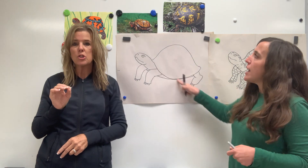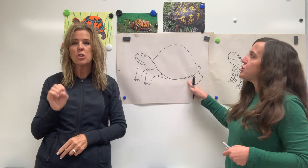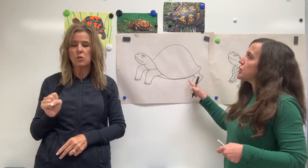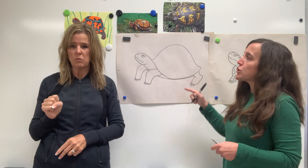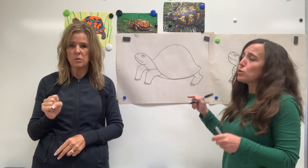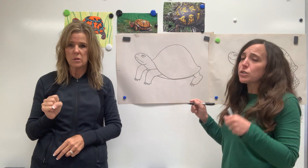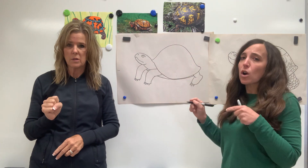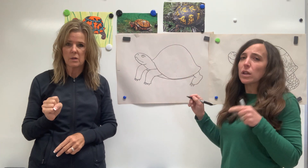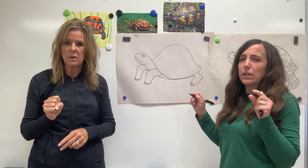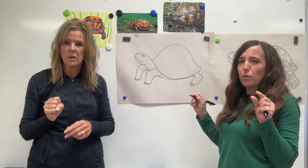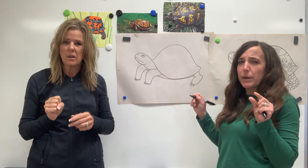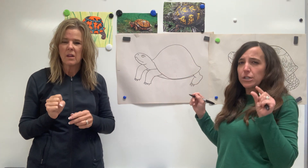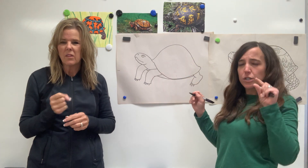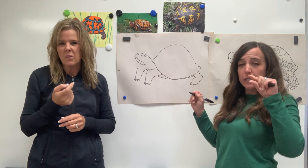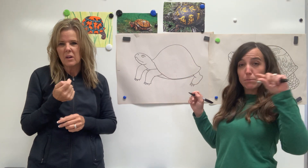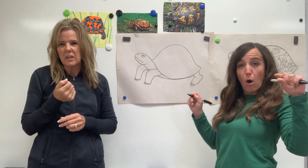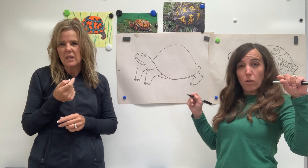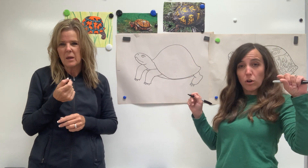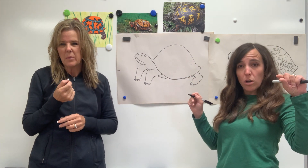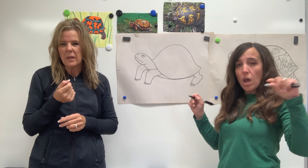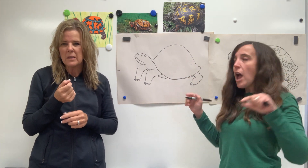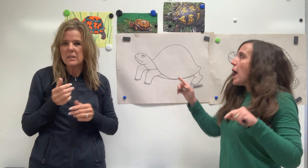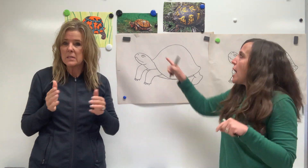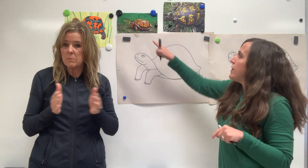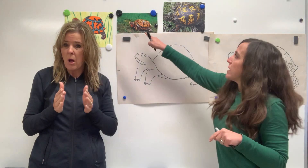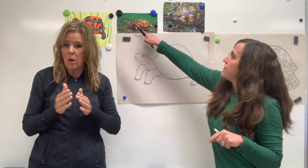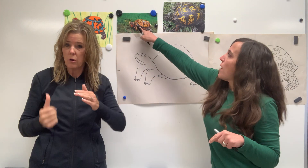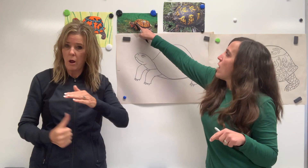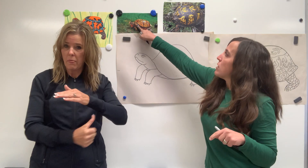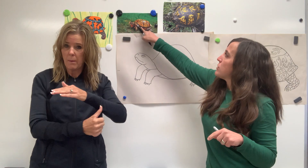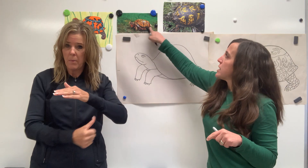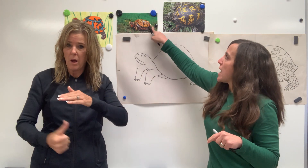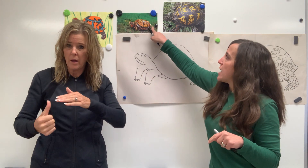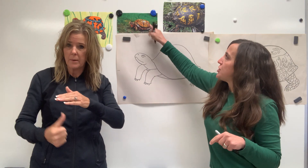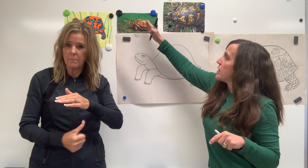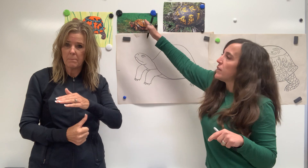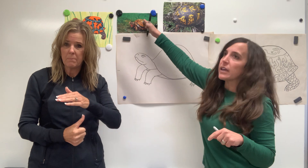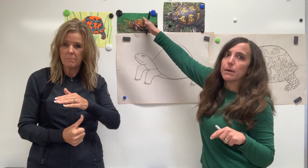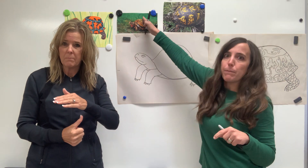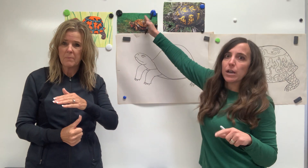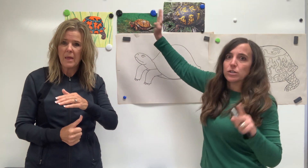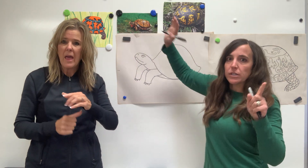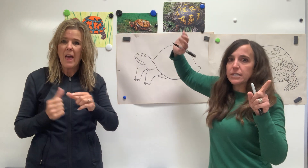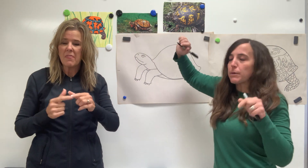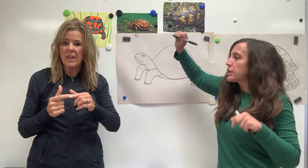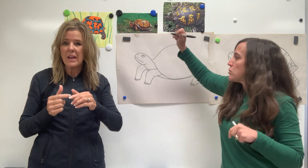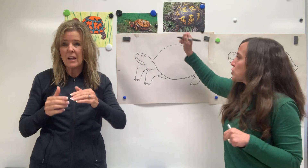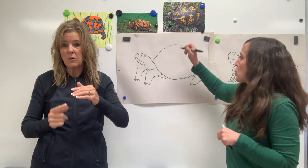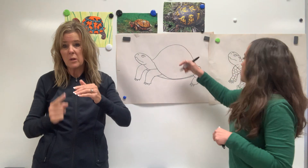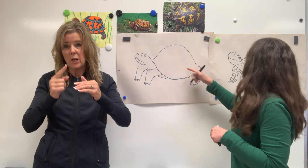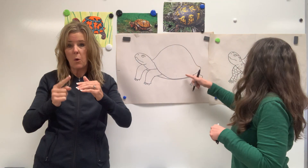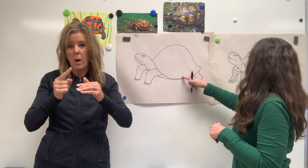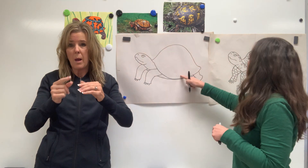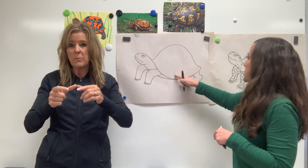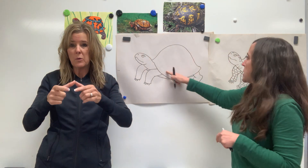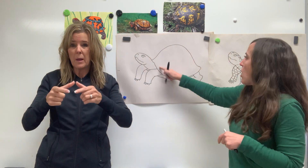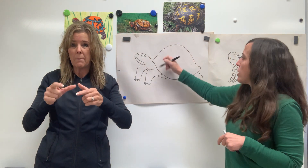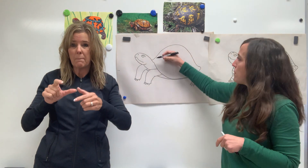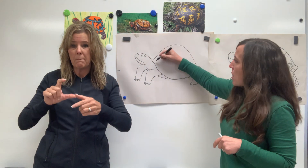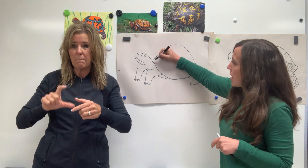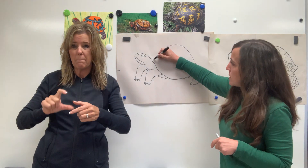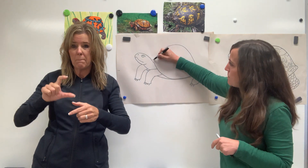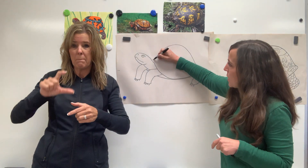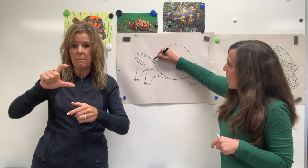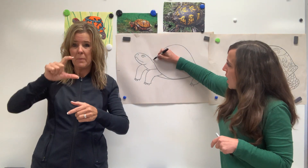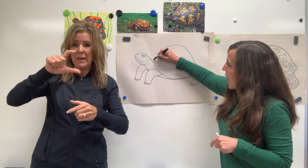bottom edge, the scutes are a little bit smaller and they follow the edge and then they get bigger. So let's make those shorter scutes